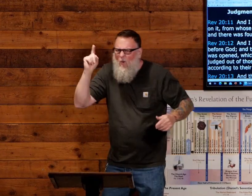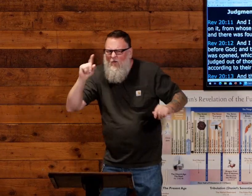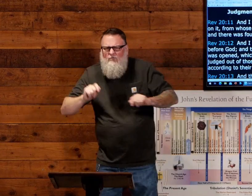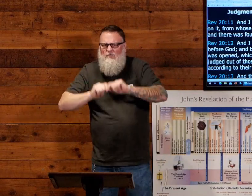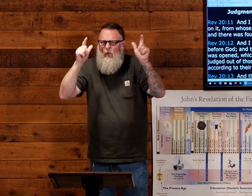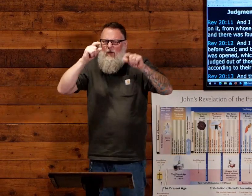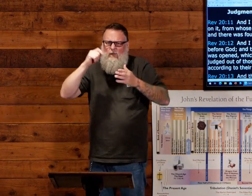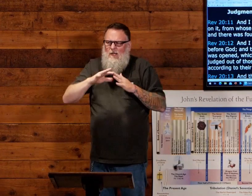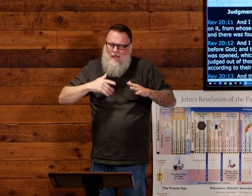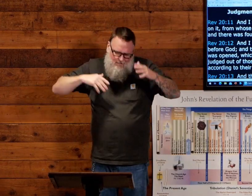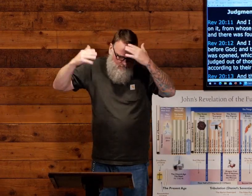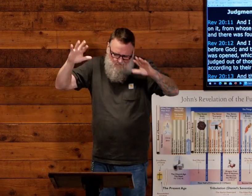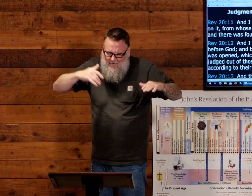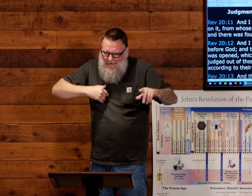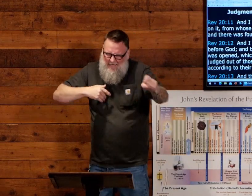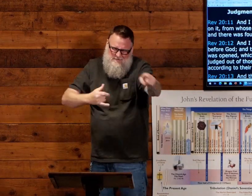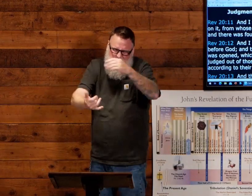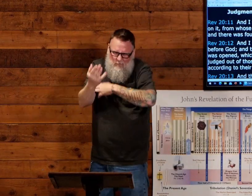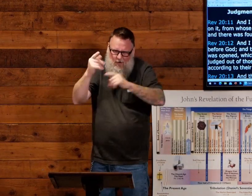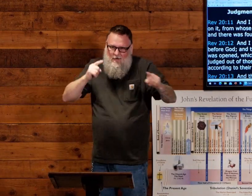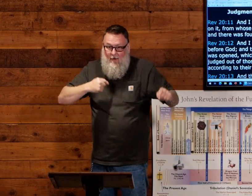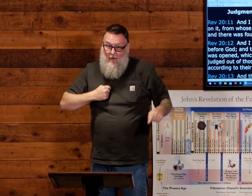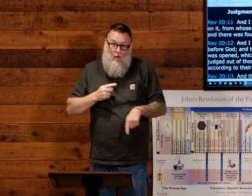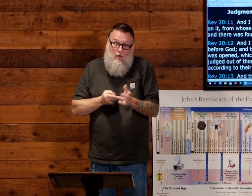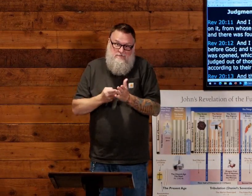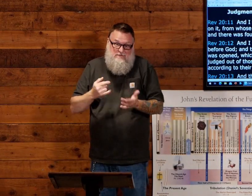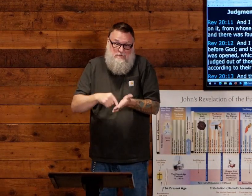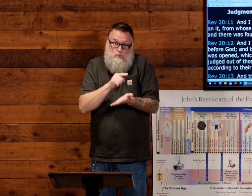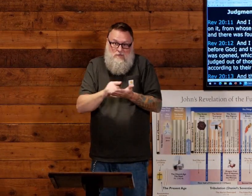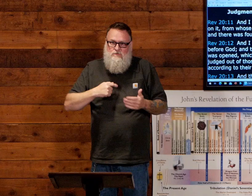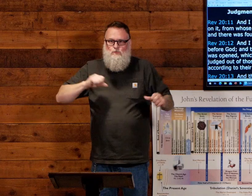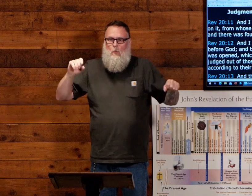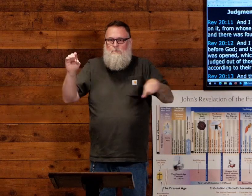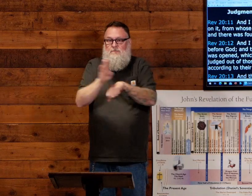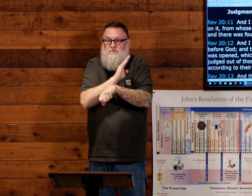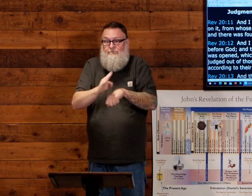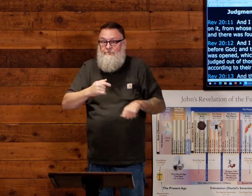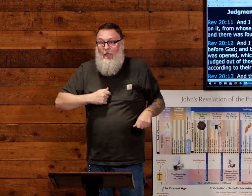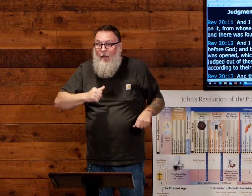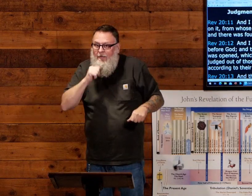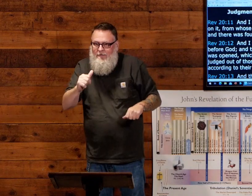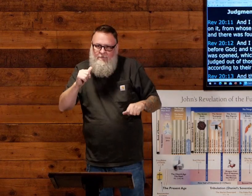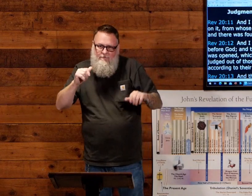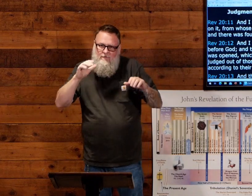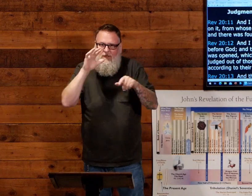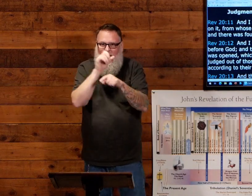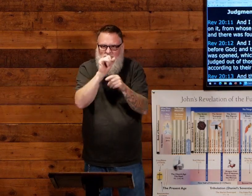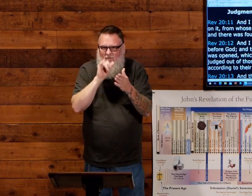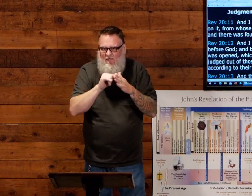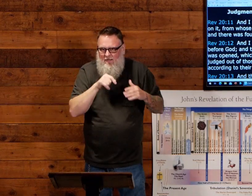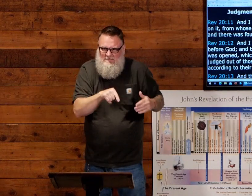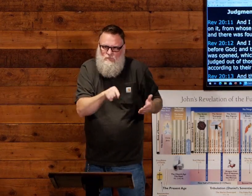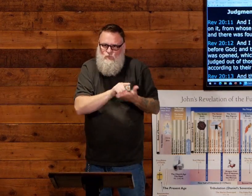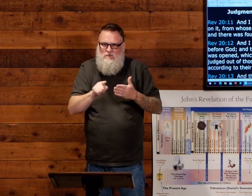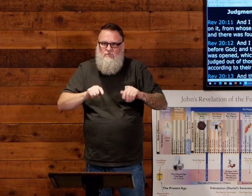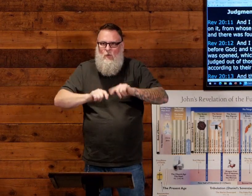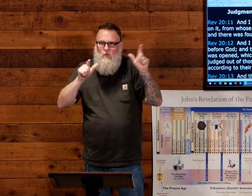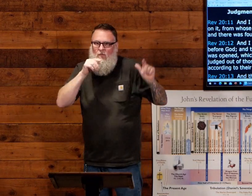A lot of people have been asking me about where the video was from last week. I was so busy I didn't know. The video didn't get posted.